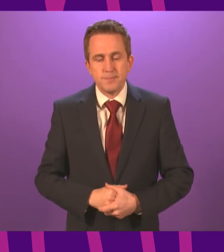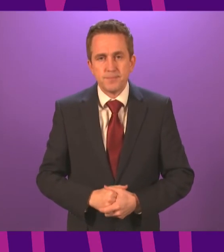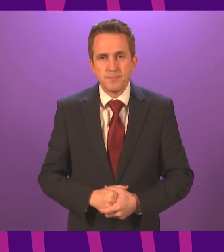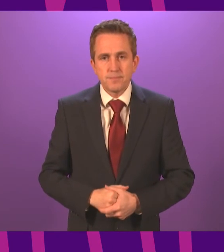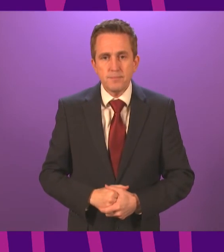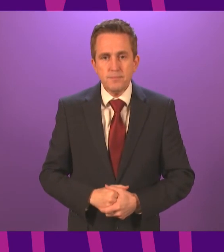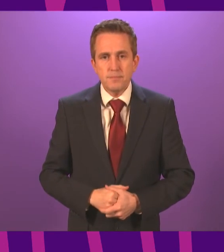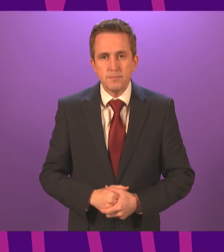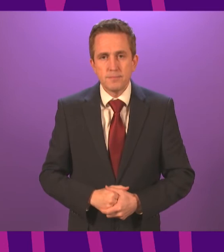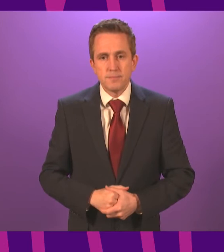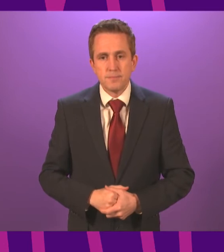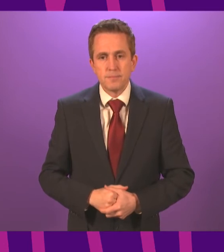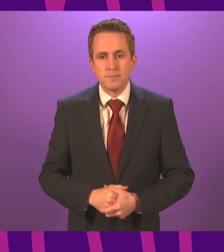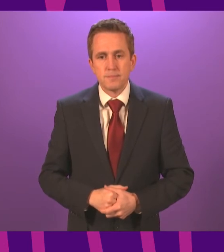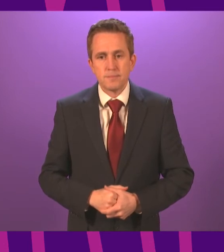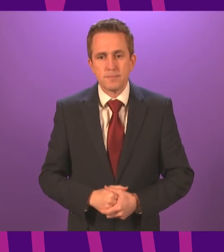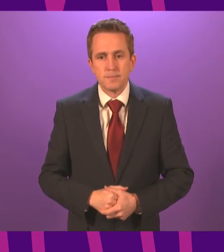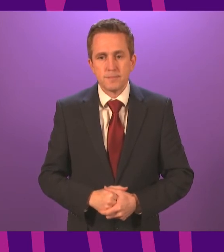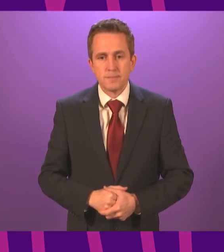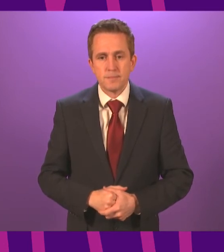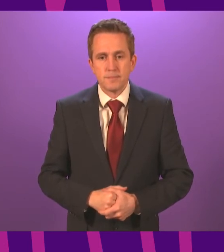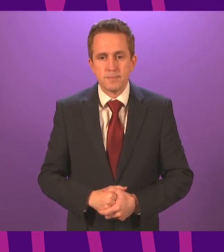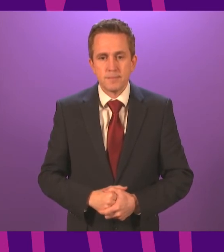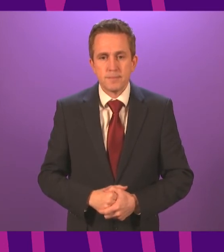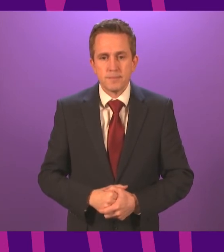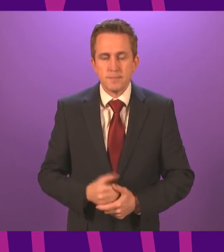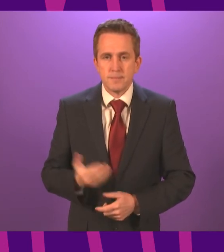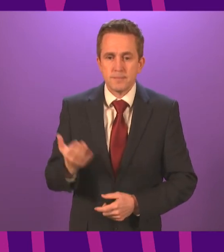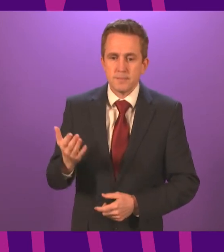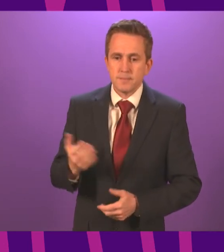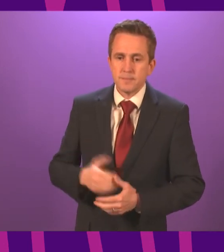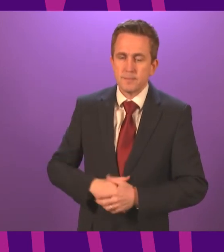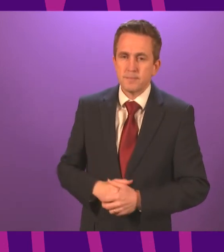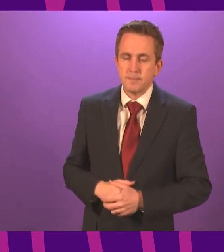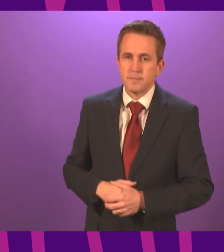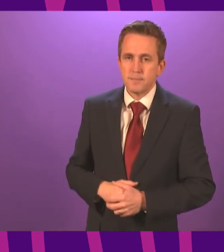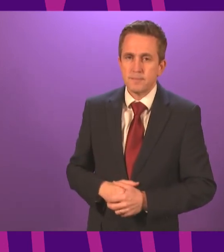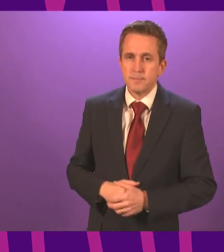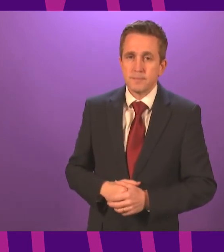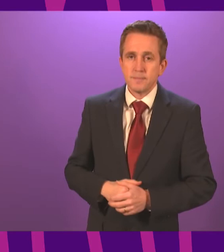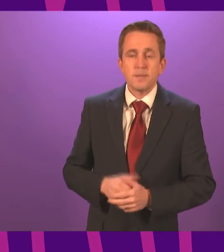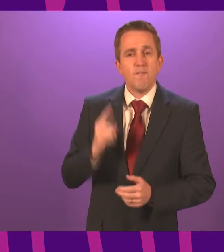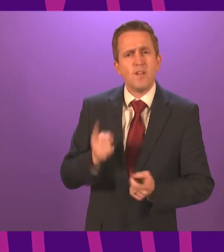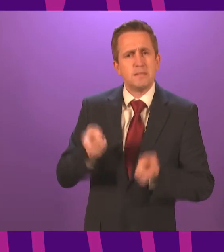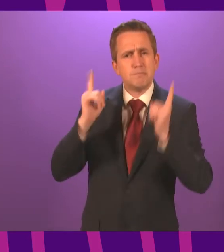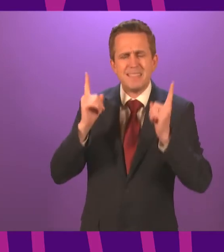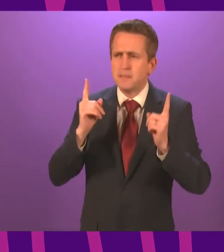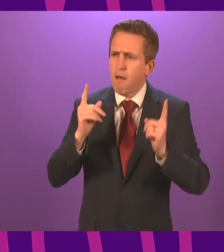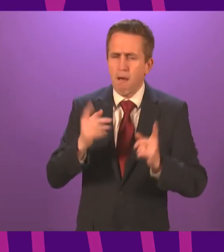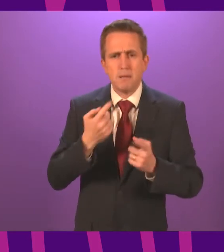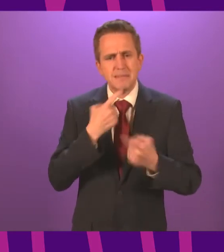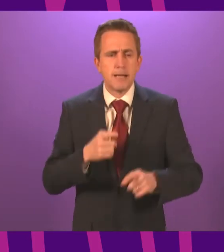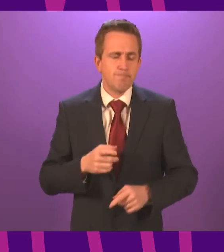Wells. And I call on Mike Rumbles to be followed by Richard Lyle. Presiding Officer, when the First Minister said at the very beginning of this crisis that she had